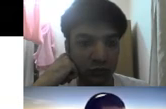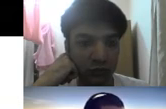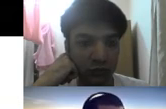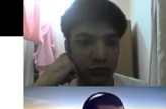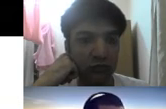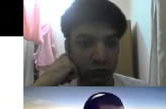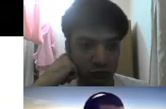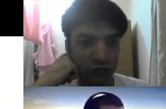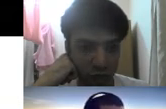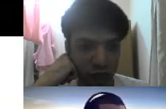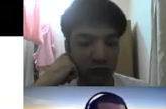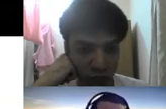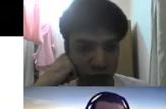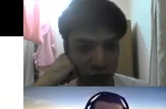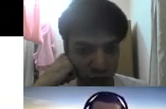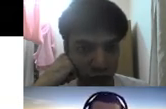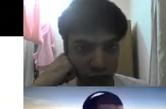It's a shared work.